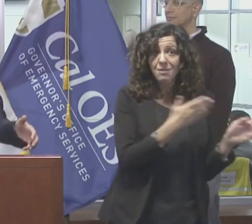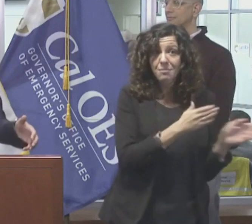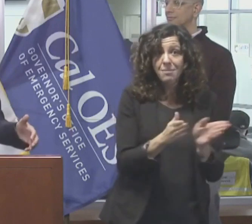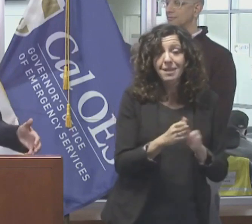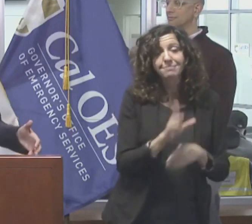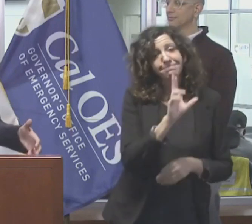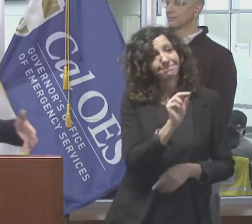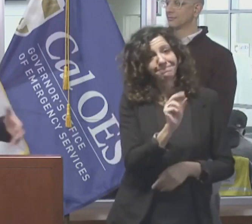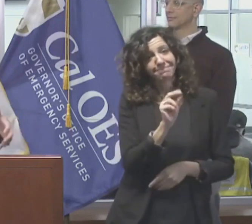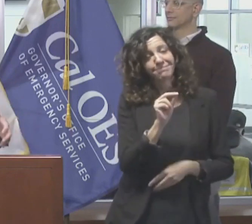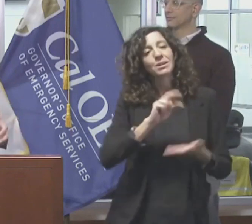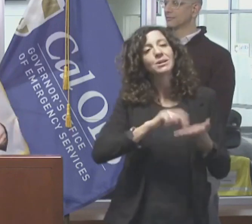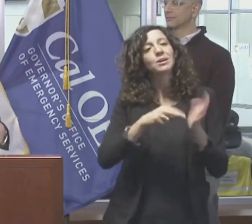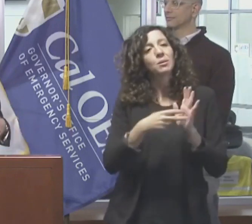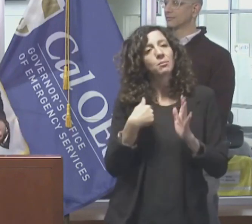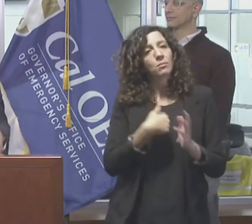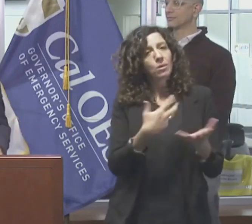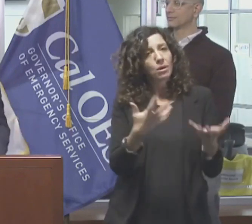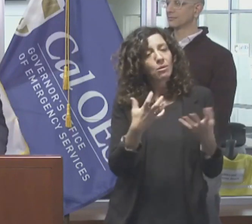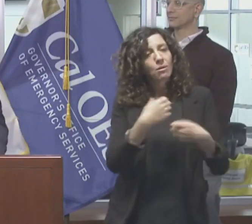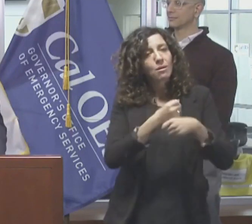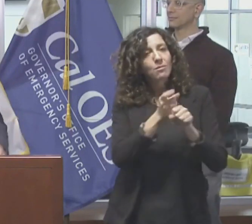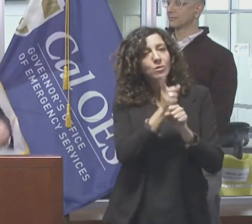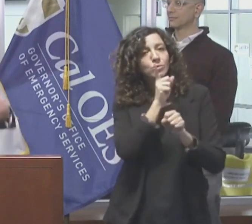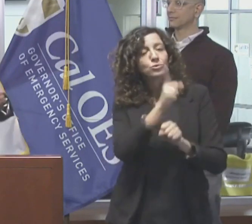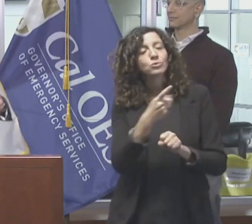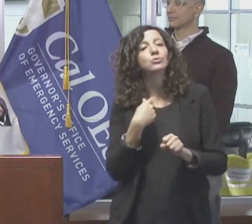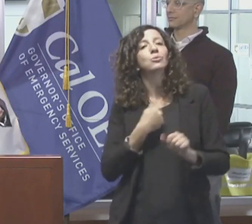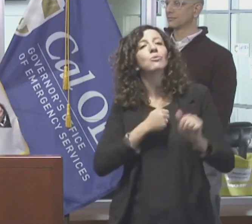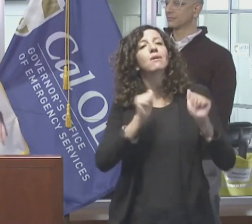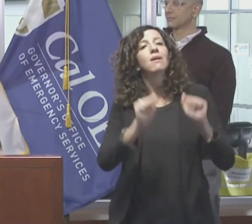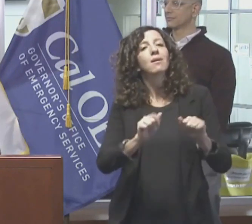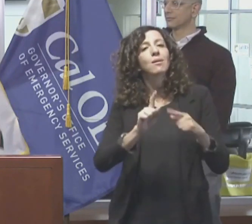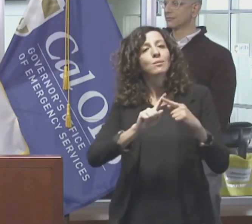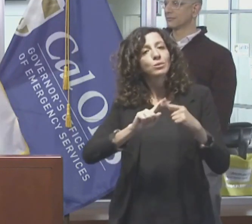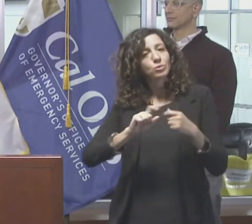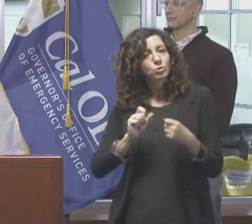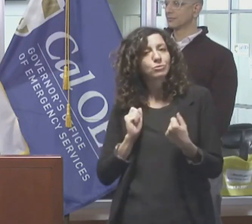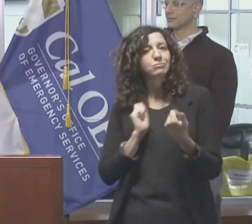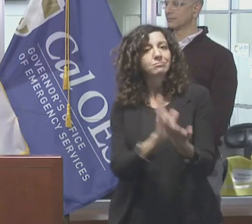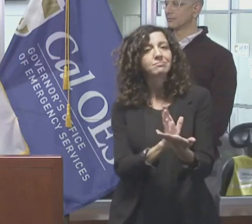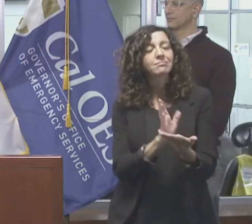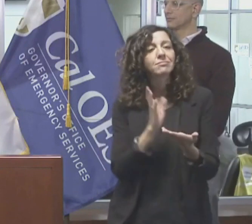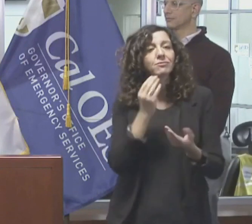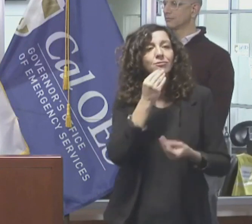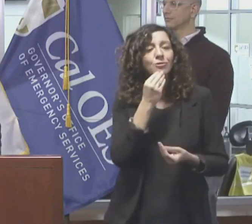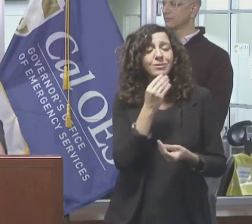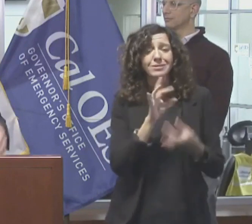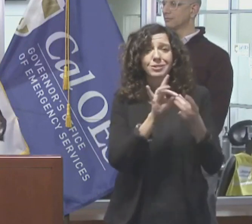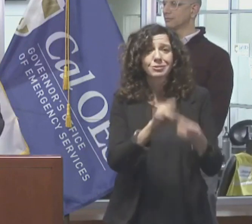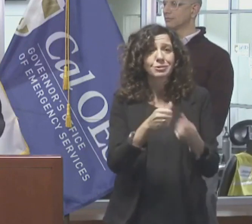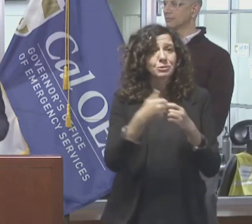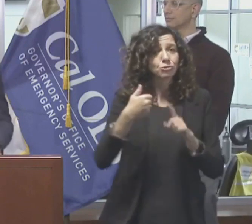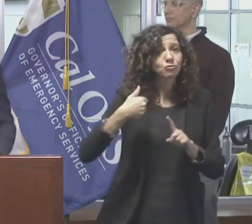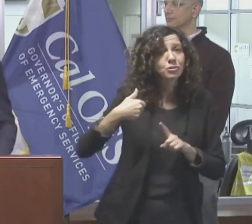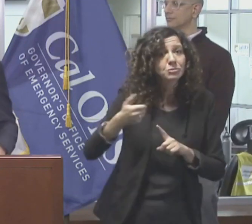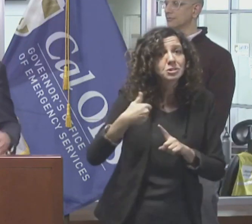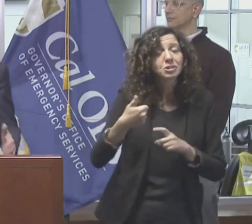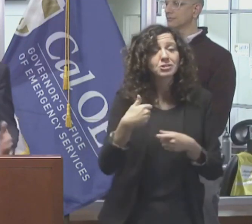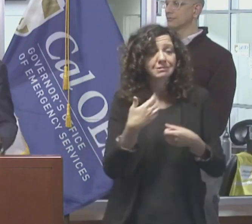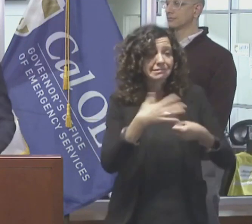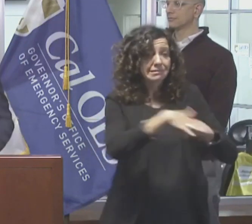we supplement that, take responsibility to meet that moment. That's transportation issue, that's a logistics issue, that's a siting